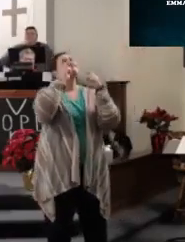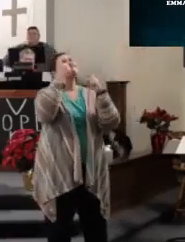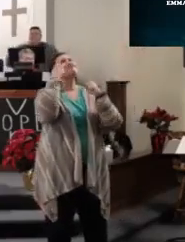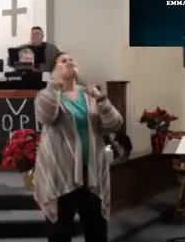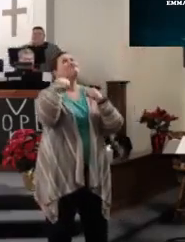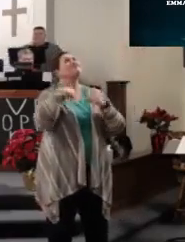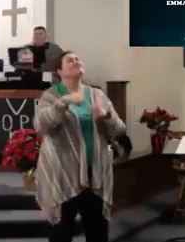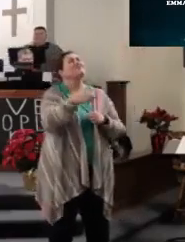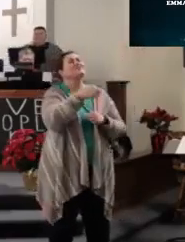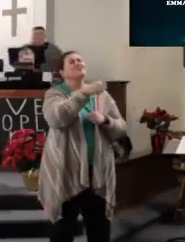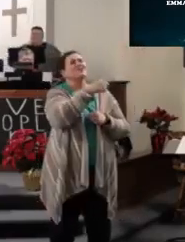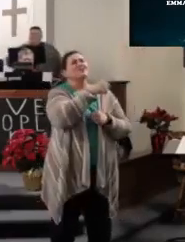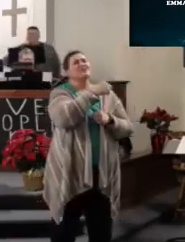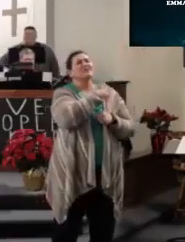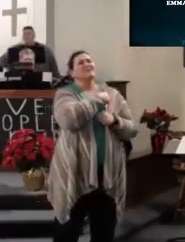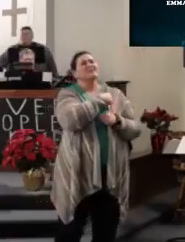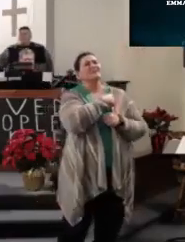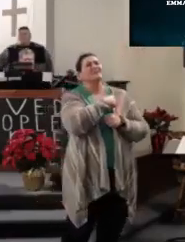Emmanuel, God's gift to